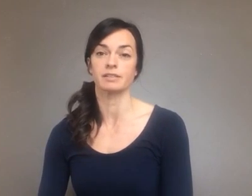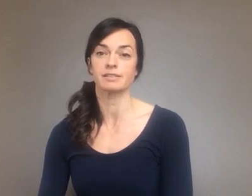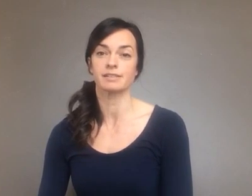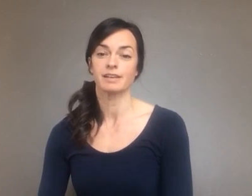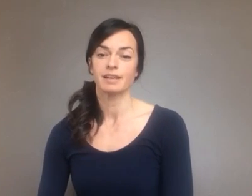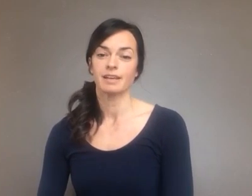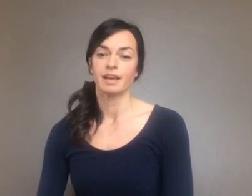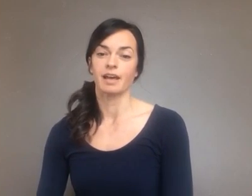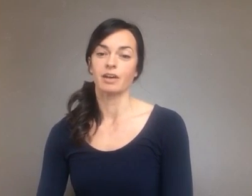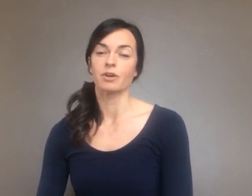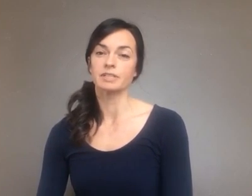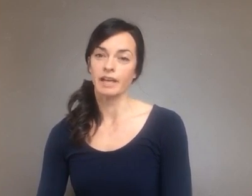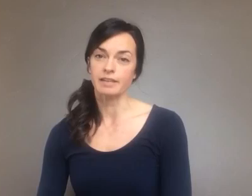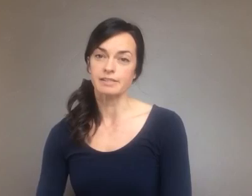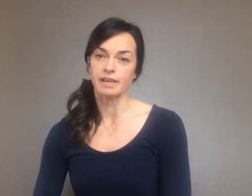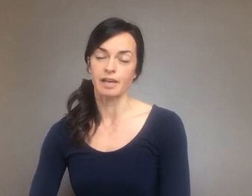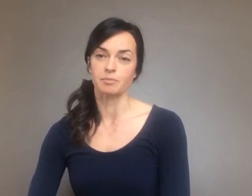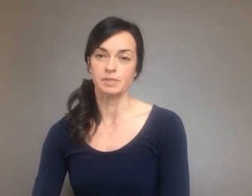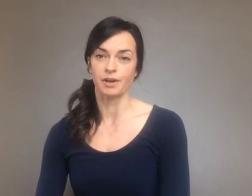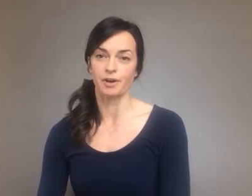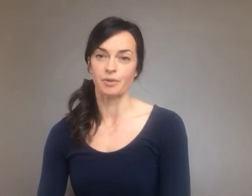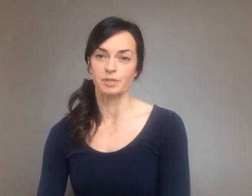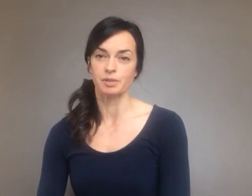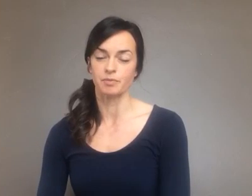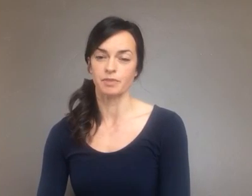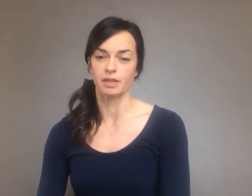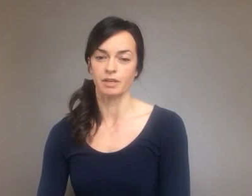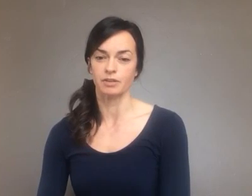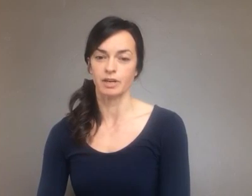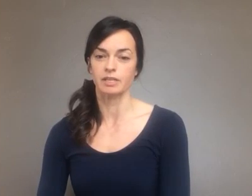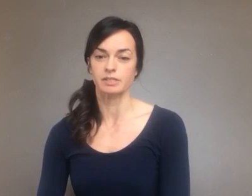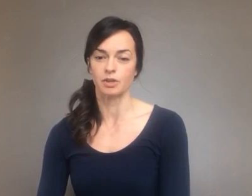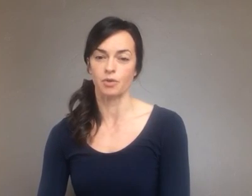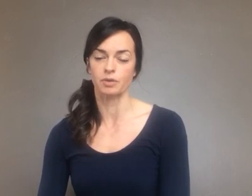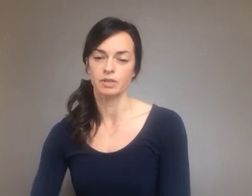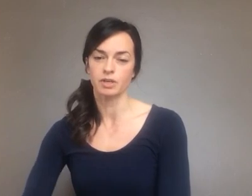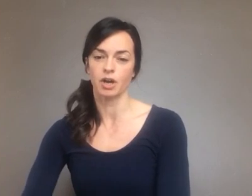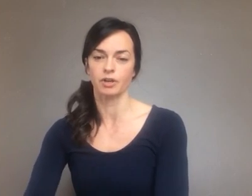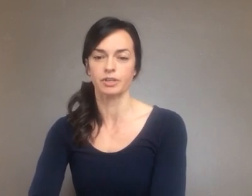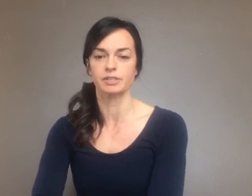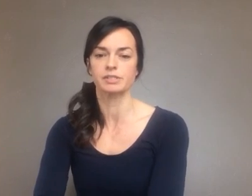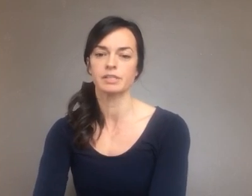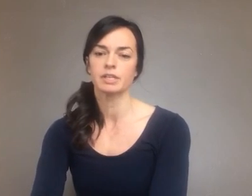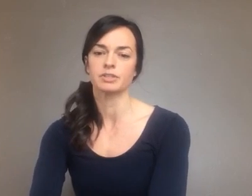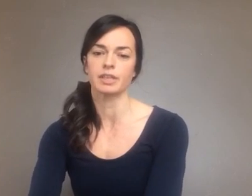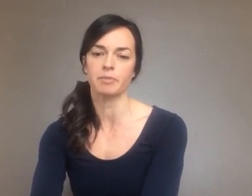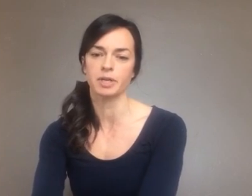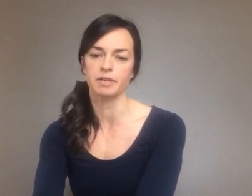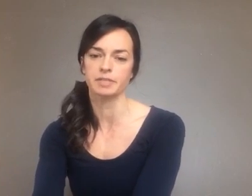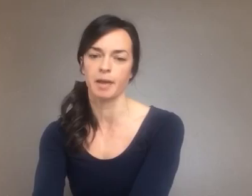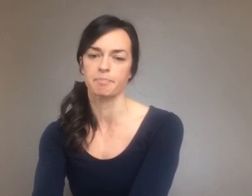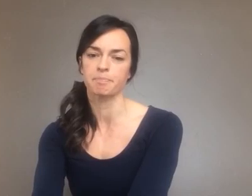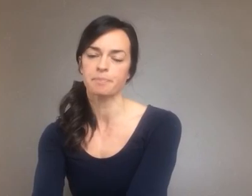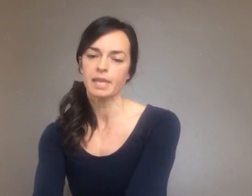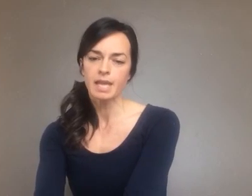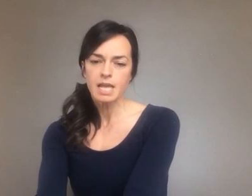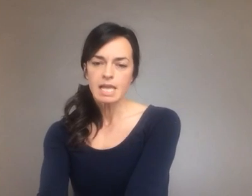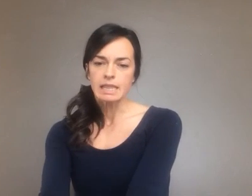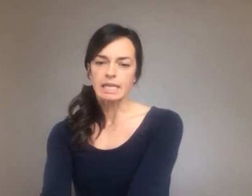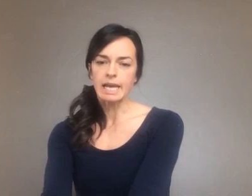continents. Cortez and Pizarro were some of the greatest known conquerors during that period of time. The